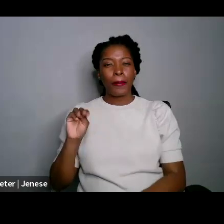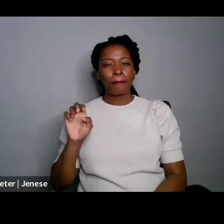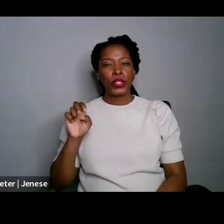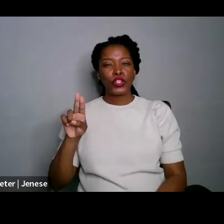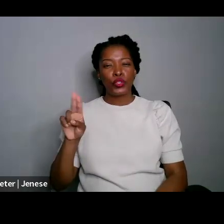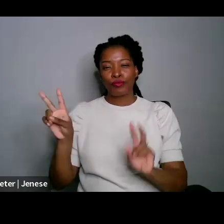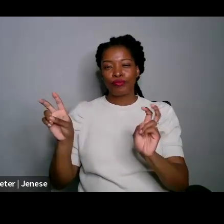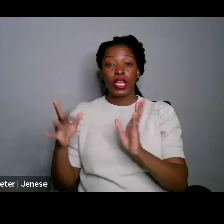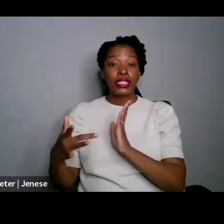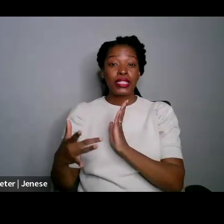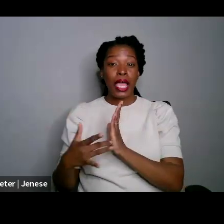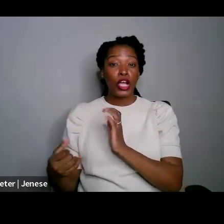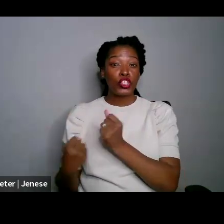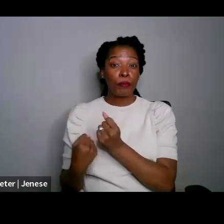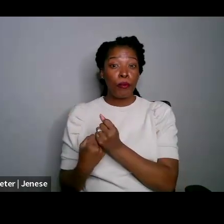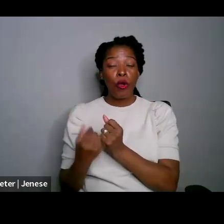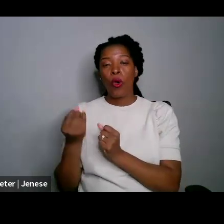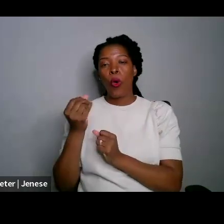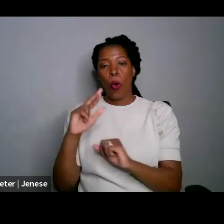Or you can also email us at